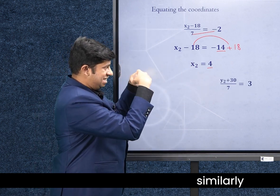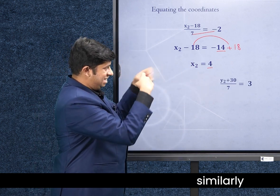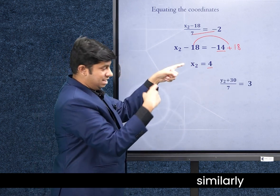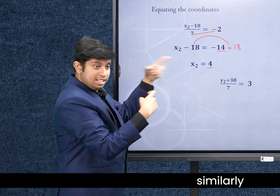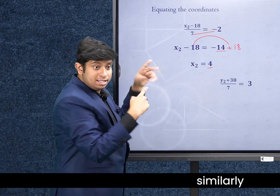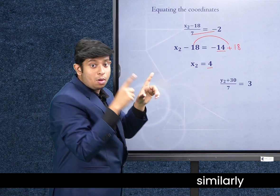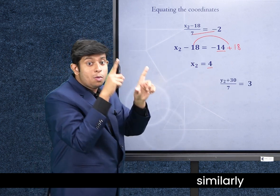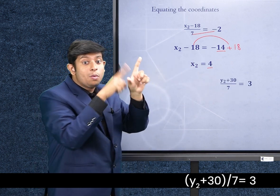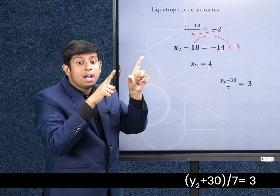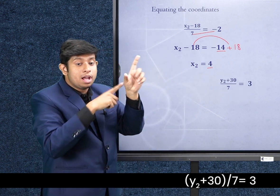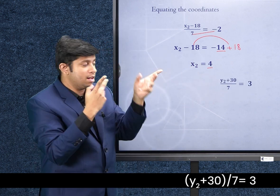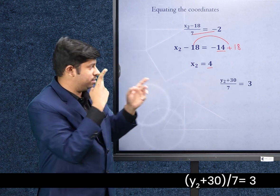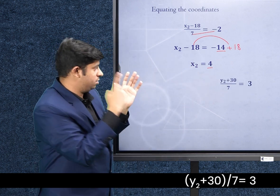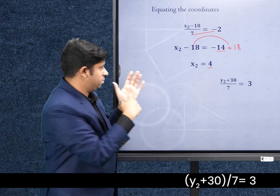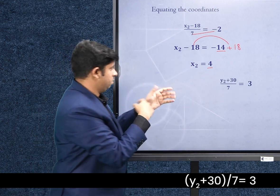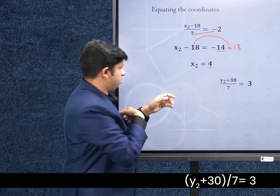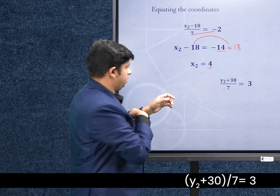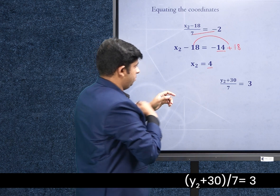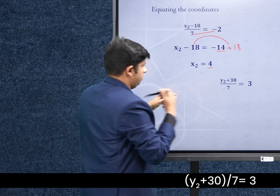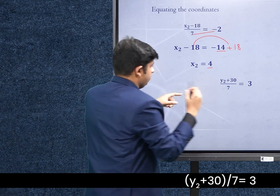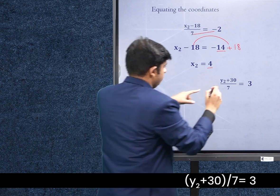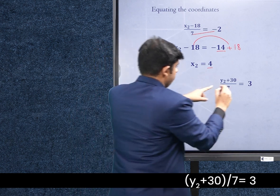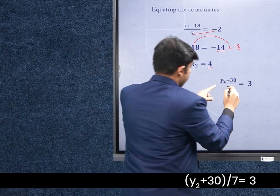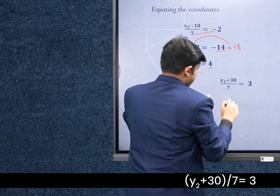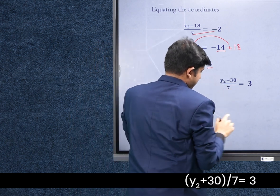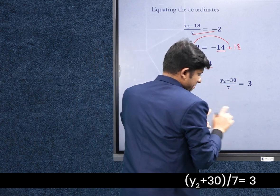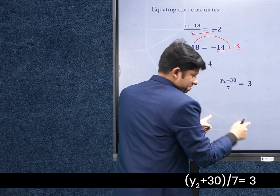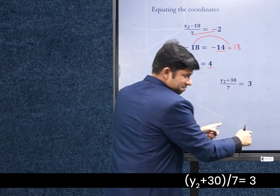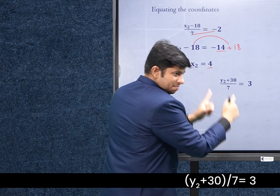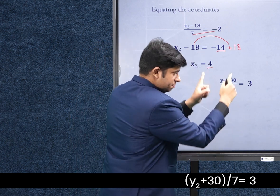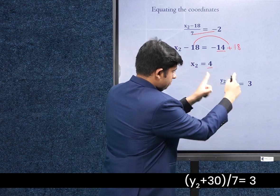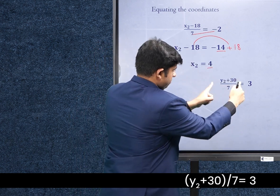Similarly, y2 plus 30 by 7 is equal to 3.